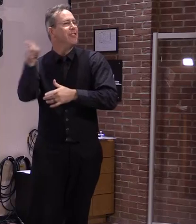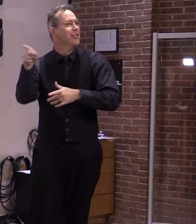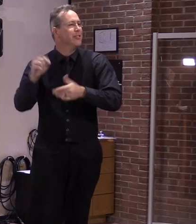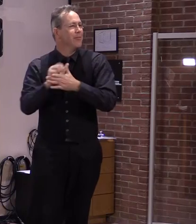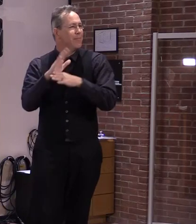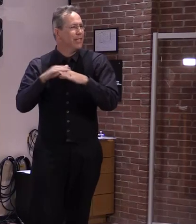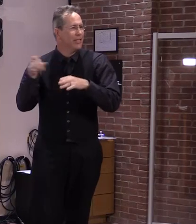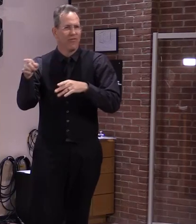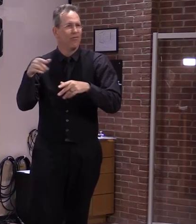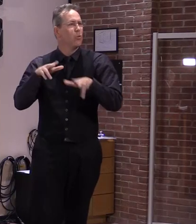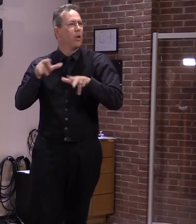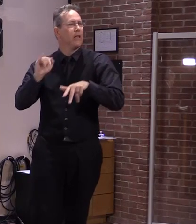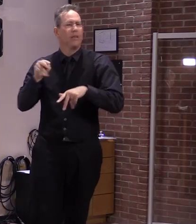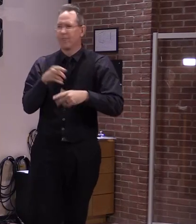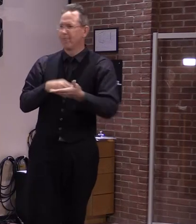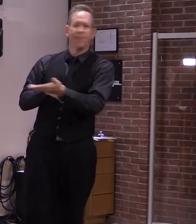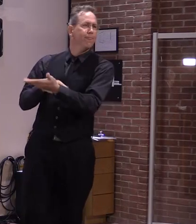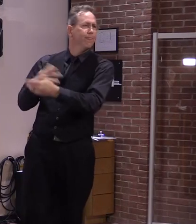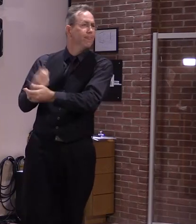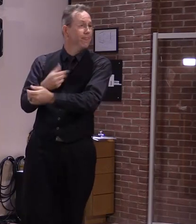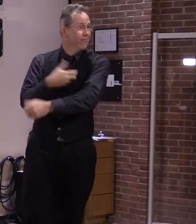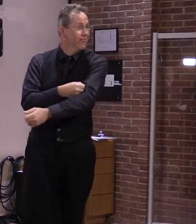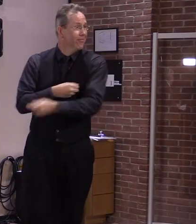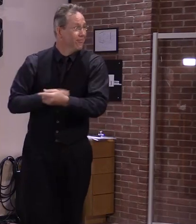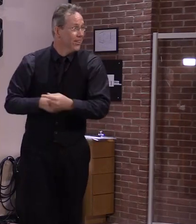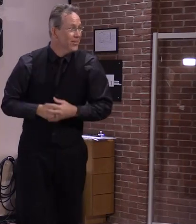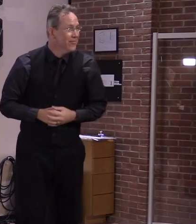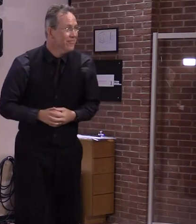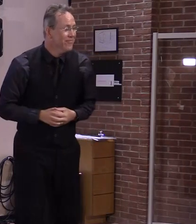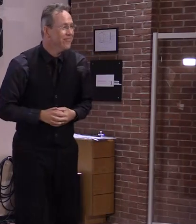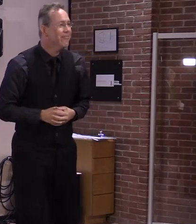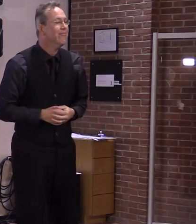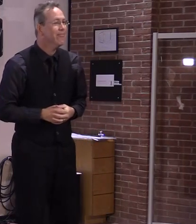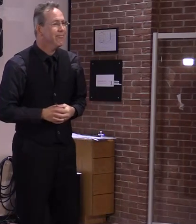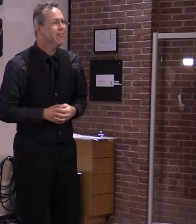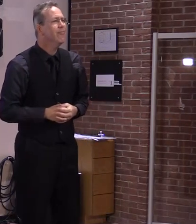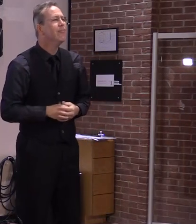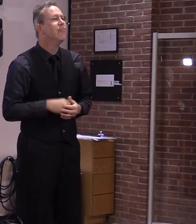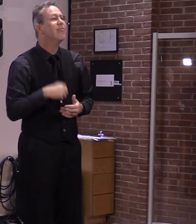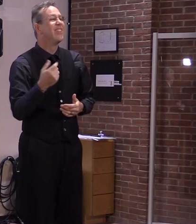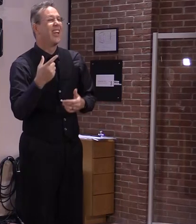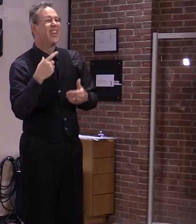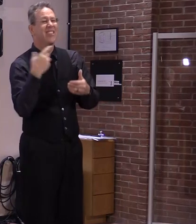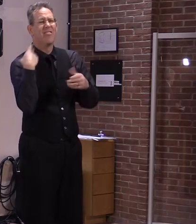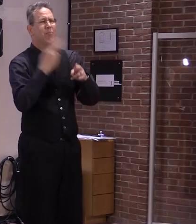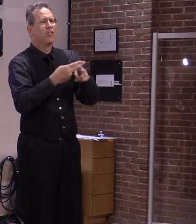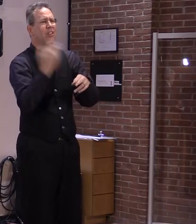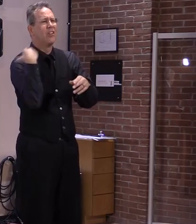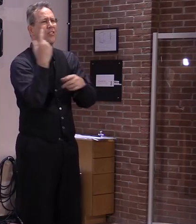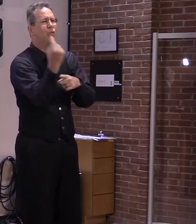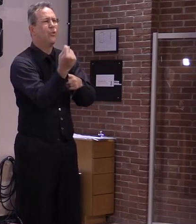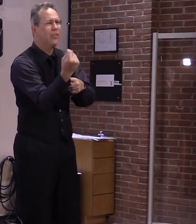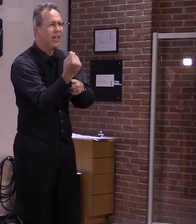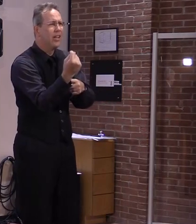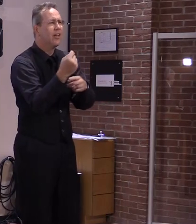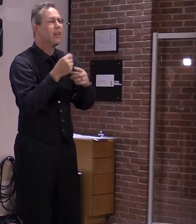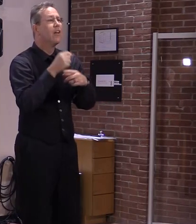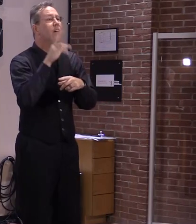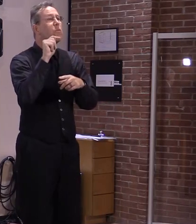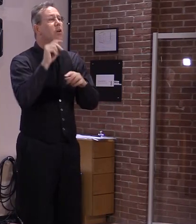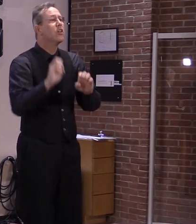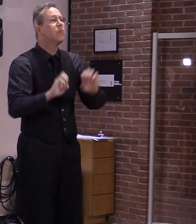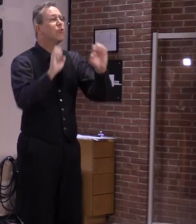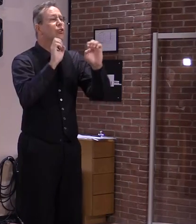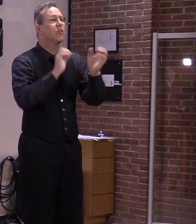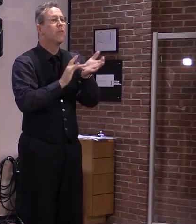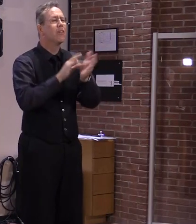event. And as I mentioned on Tuesday, Vermont's emergency medical services and fire departments will open their